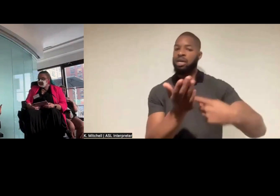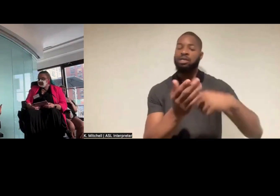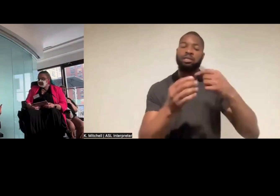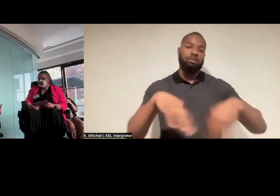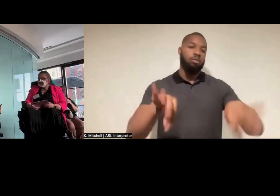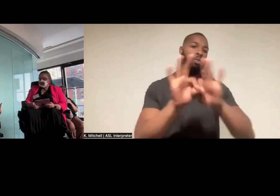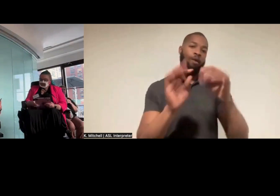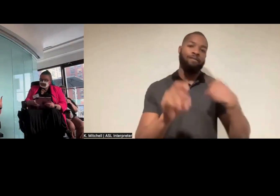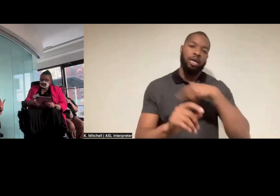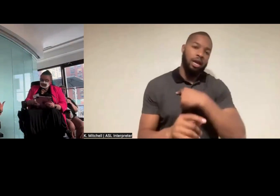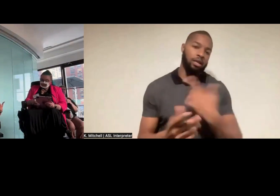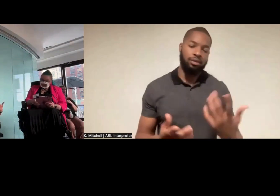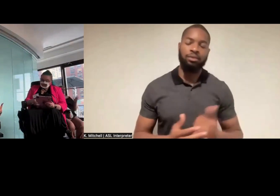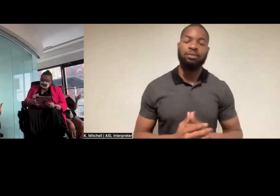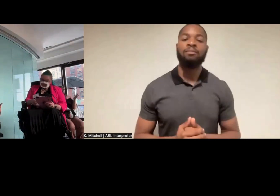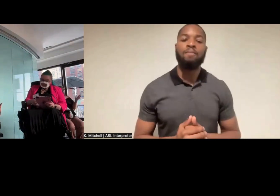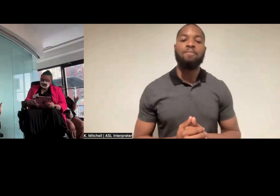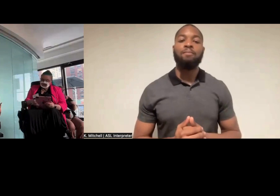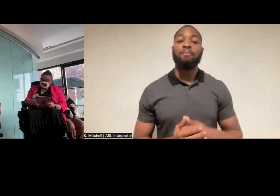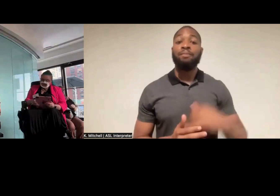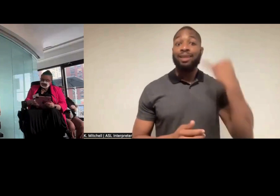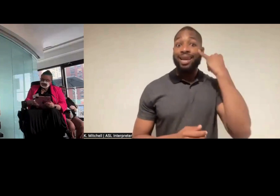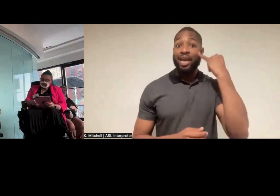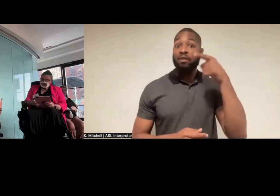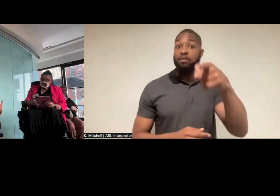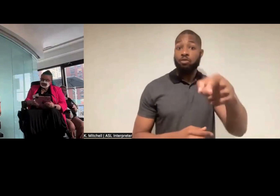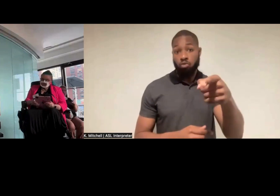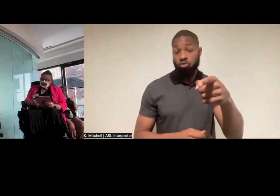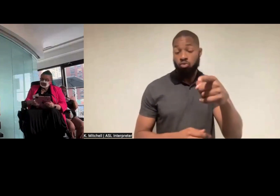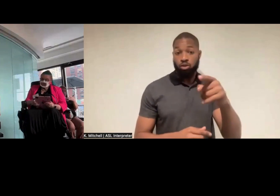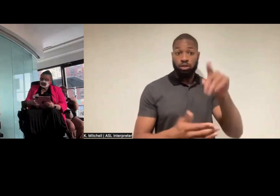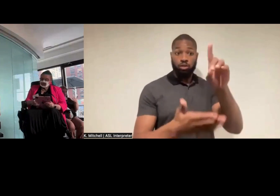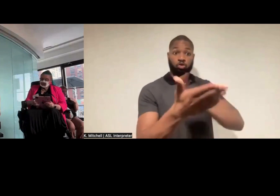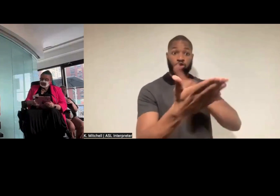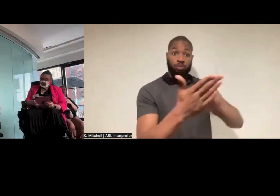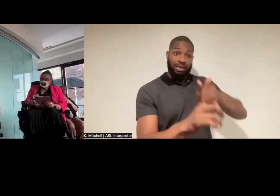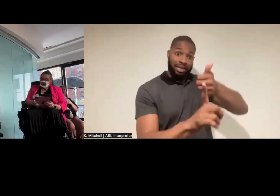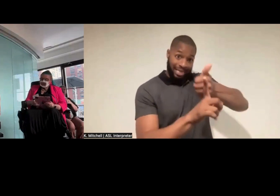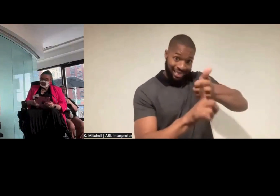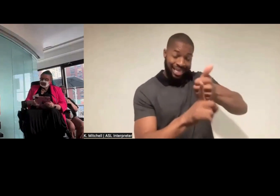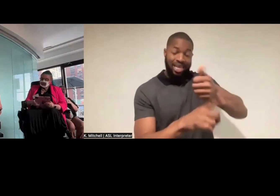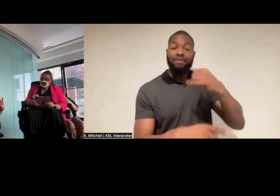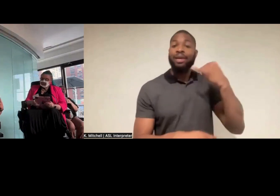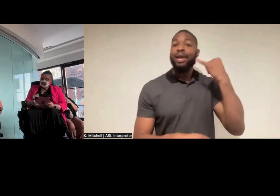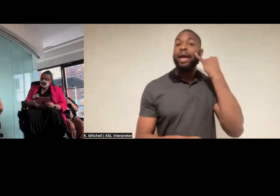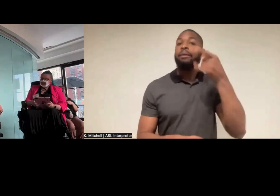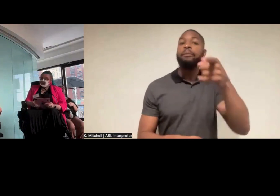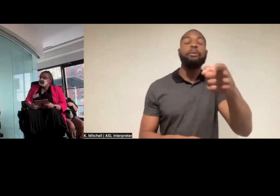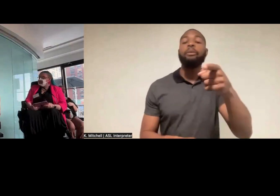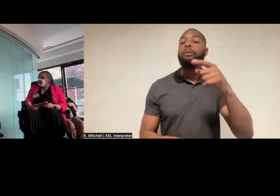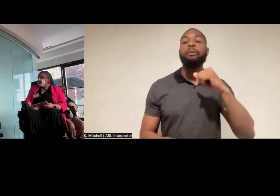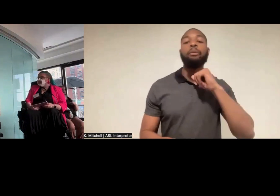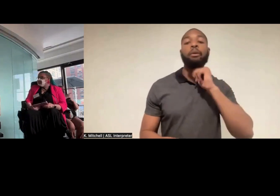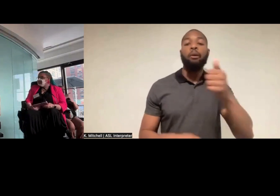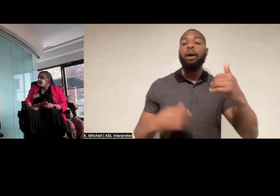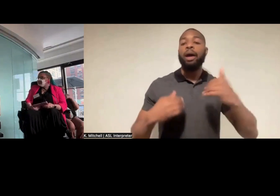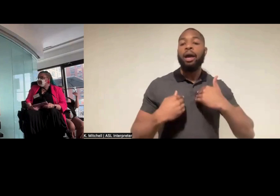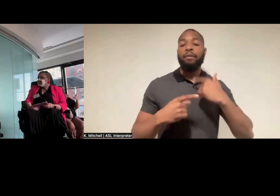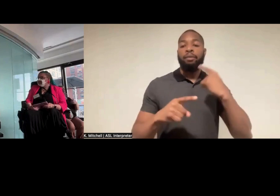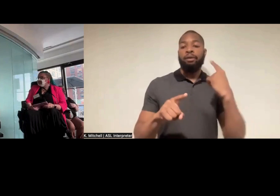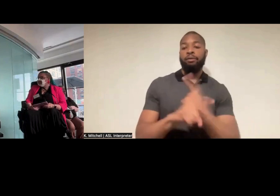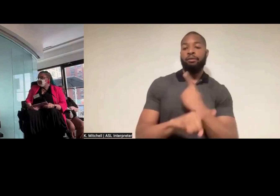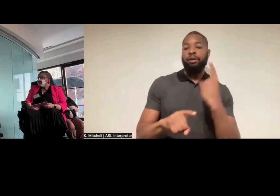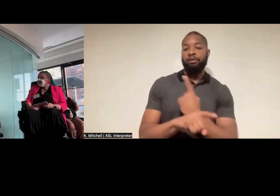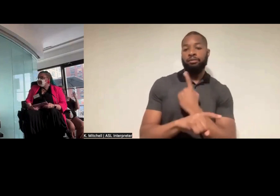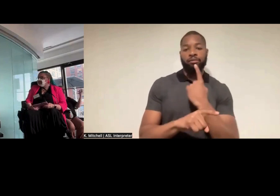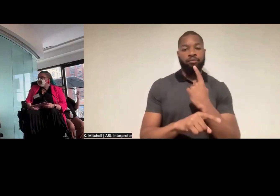difference. If you are discriminating against persons, if you do not have the correct process for reasonable